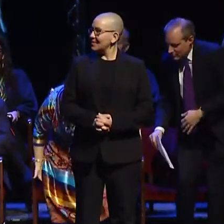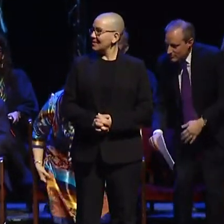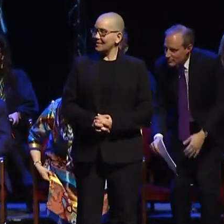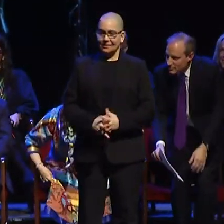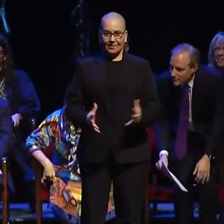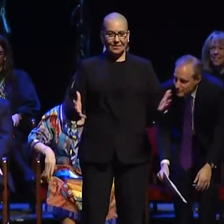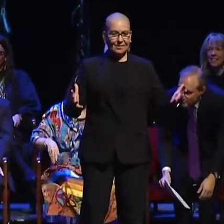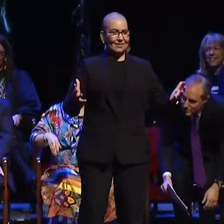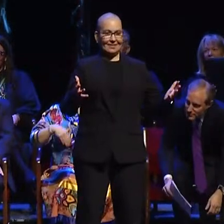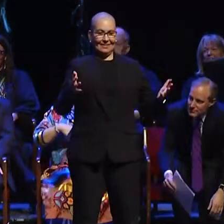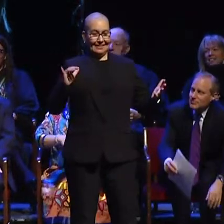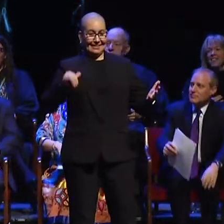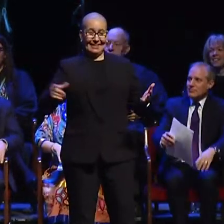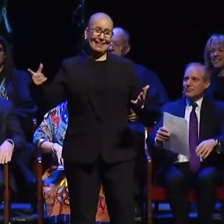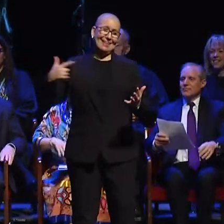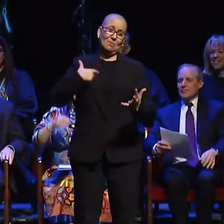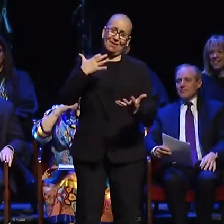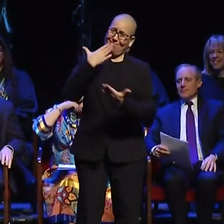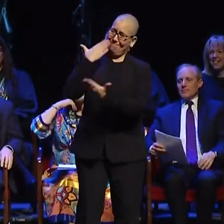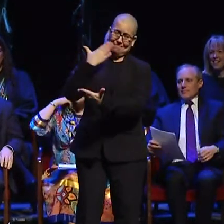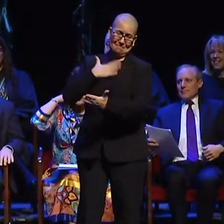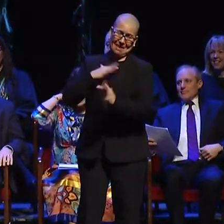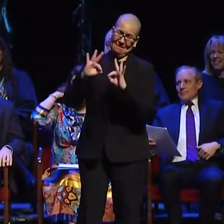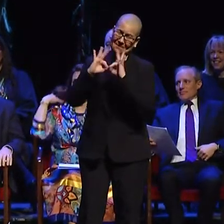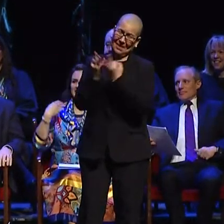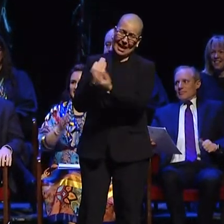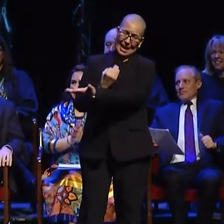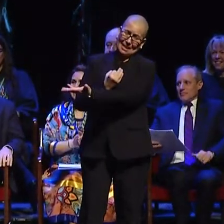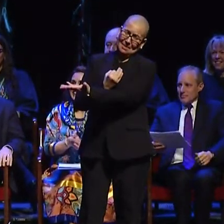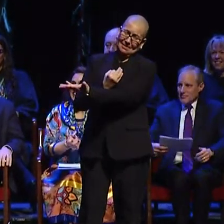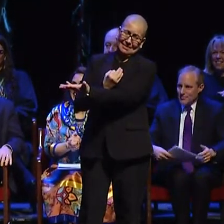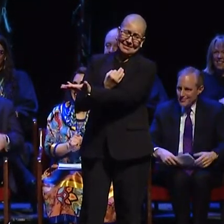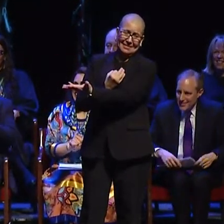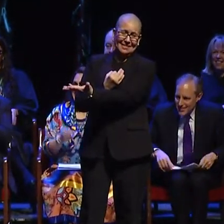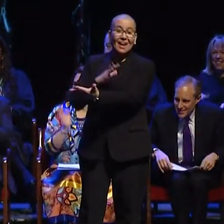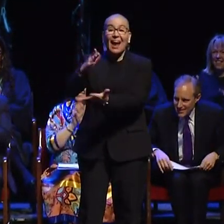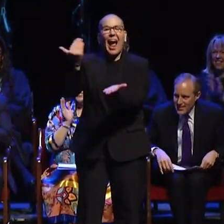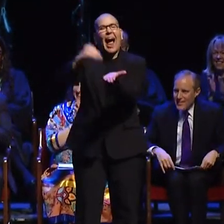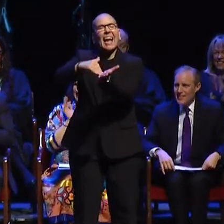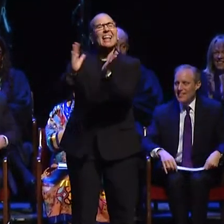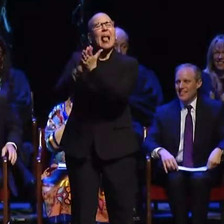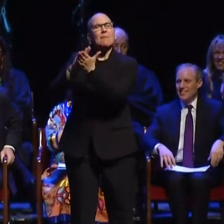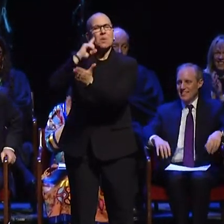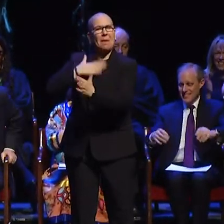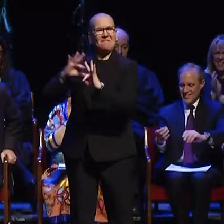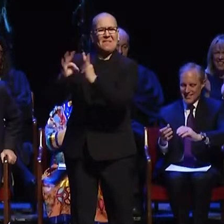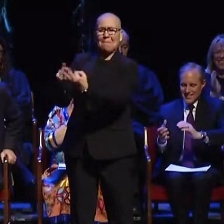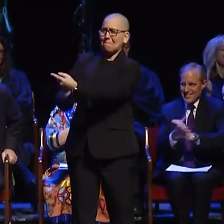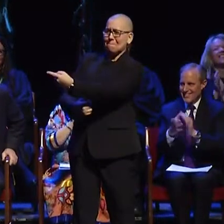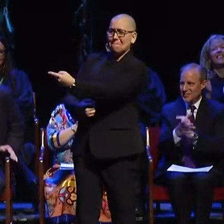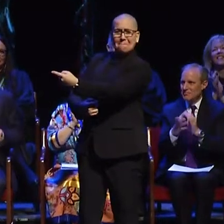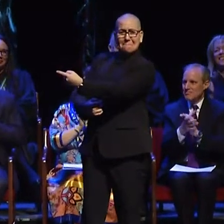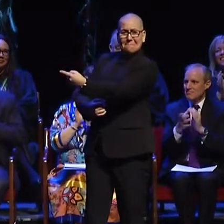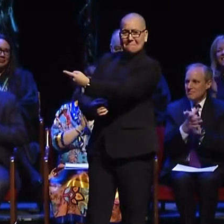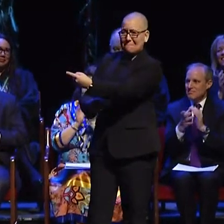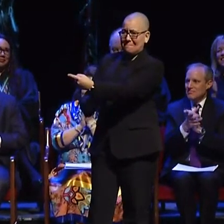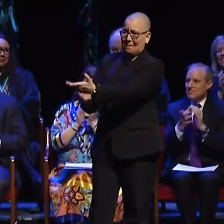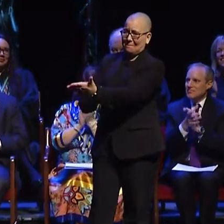I can thank my family right now. Can we just hear it again for my wonderful family, my grandkids, and my husband?